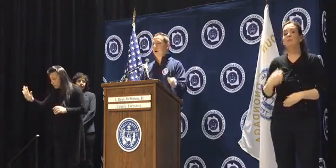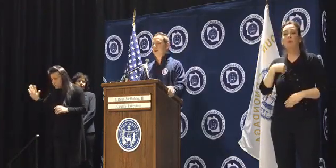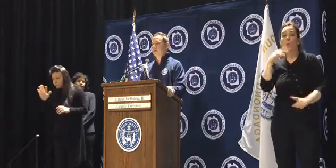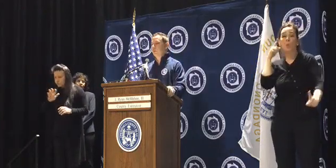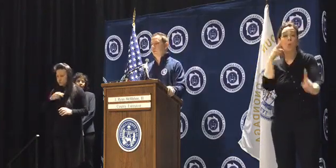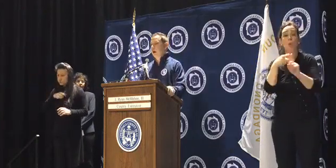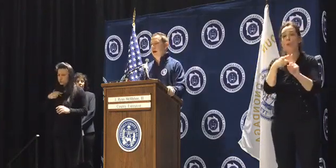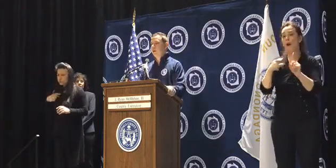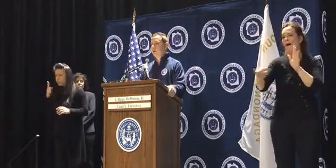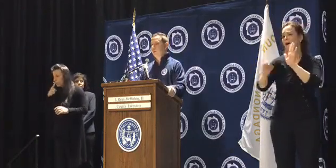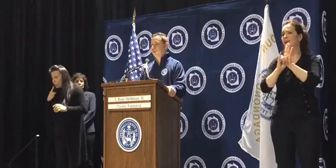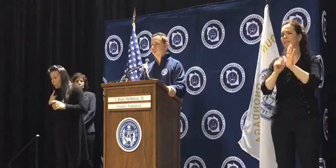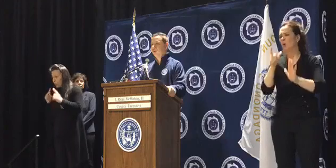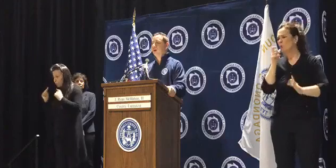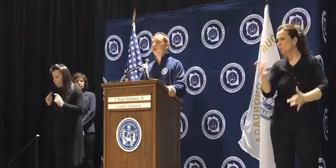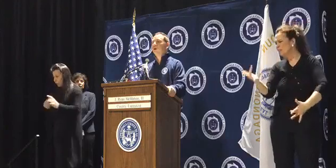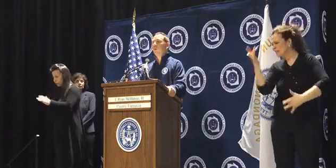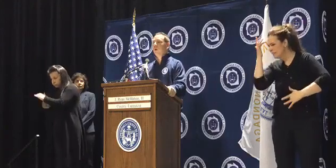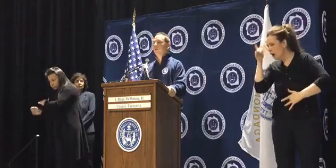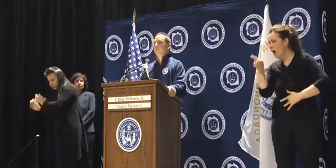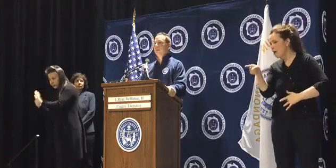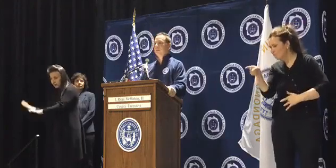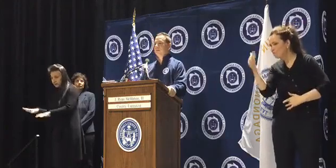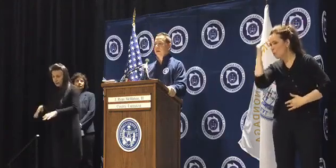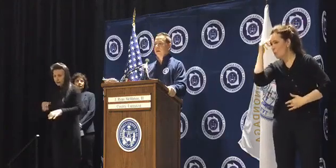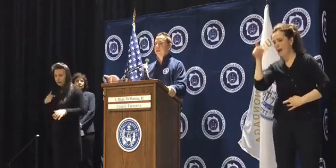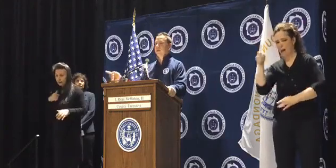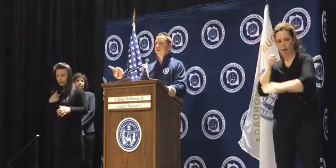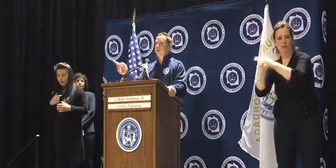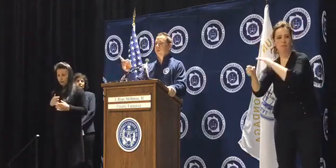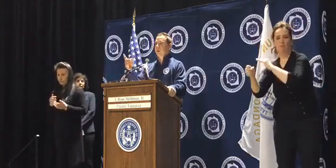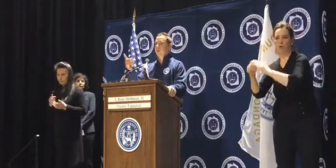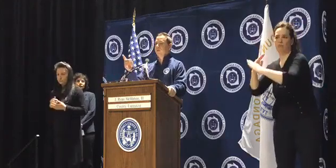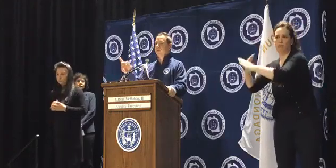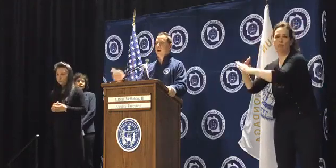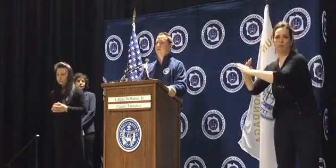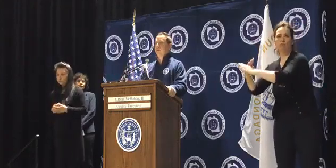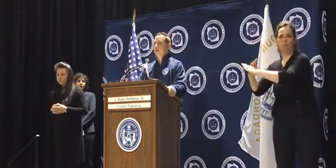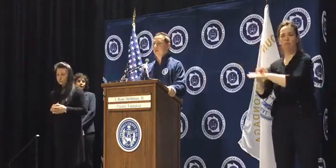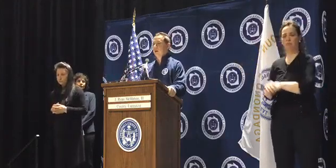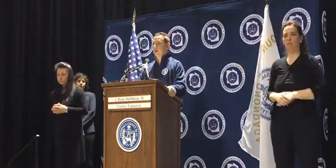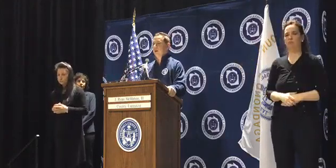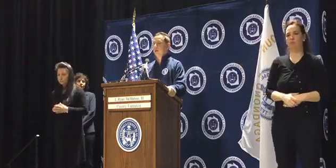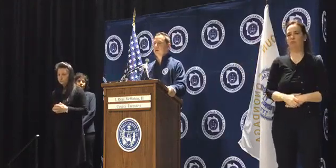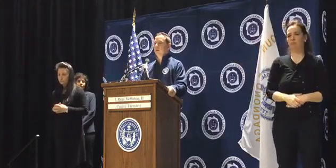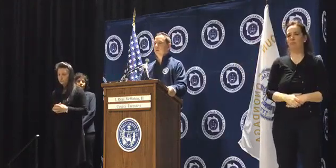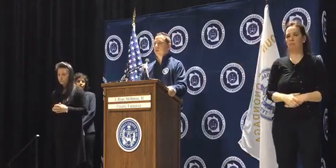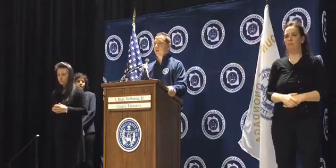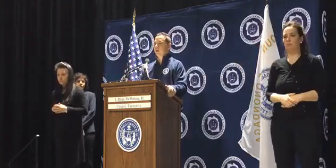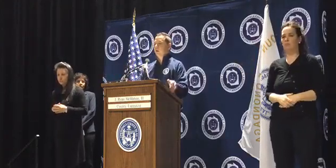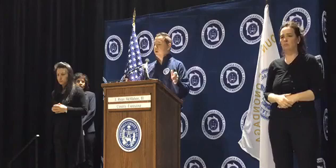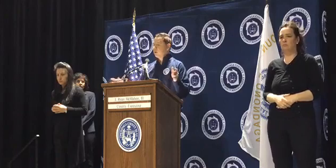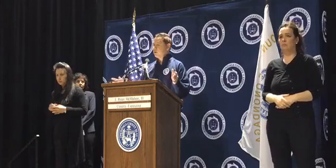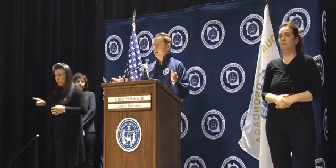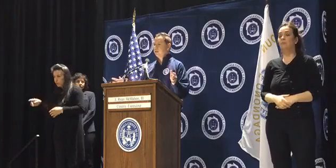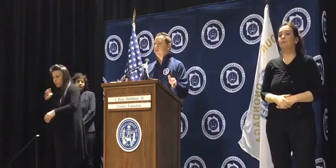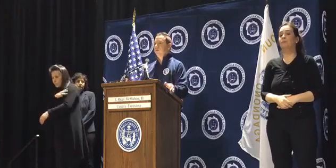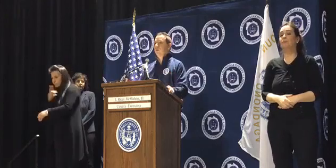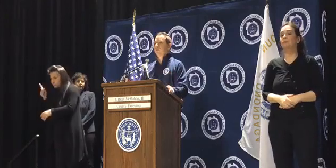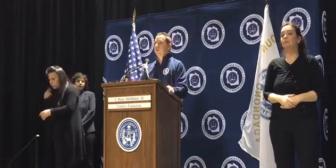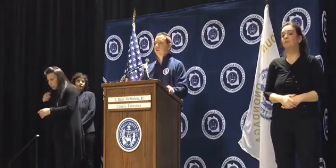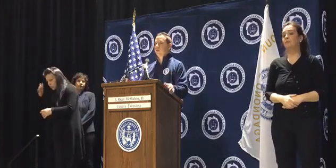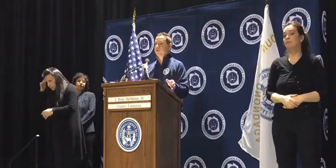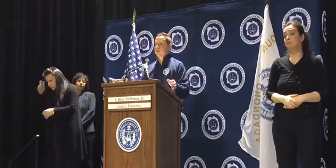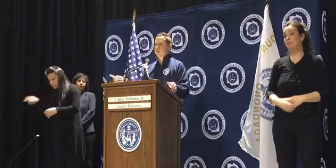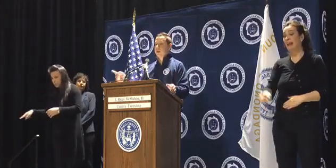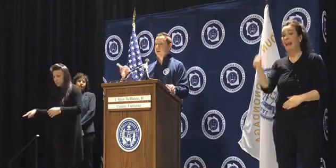ongoing process, but we're ahead of the curve here. What we've seen is many cases are coming in from outside of the area. We are very much connected to New